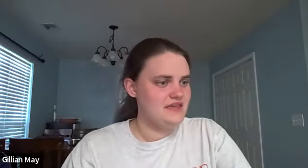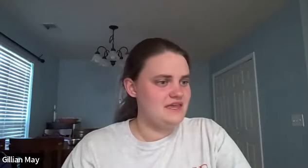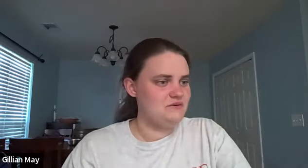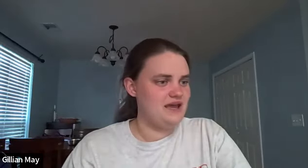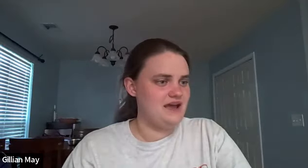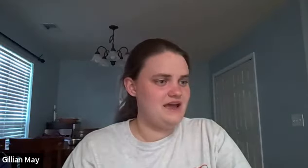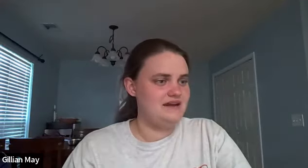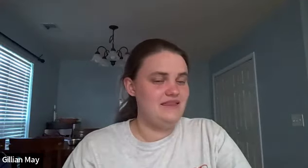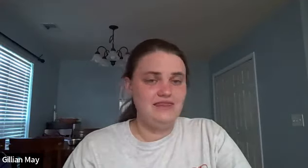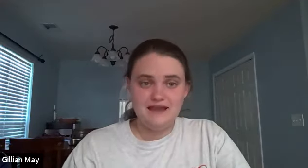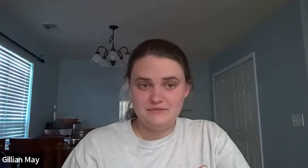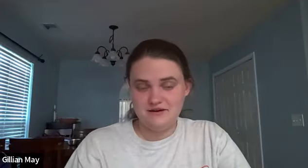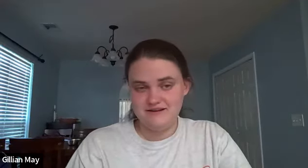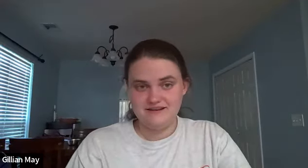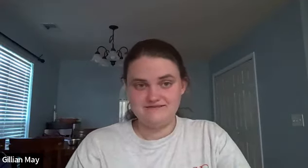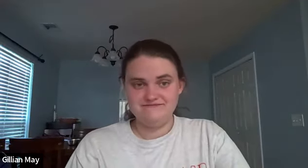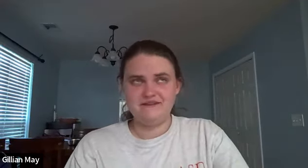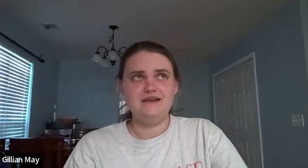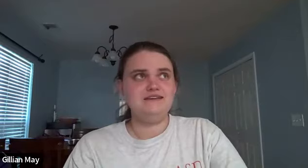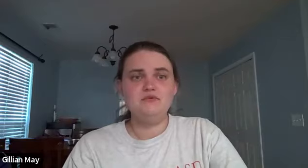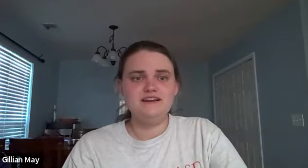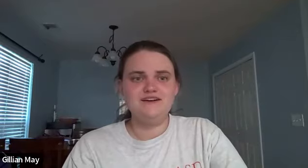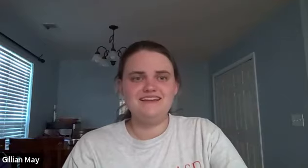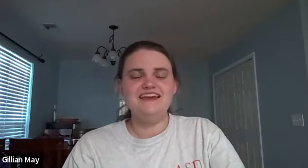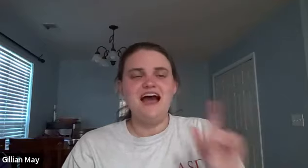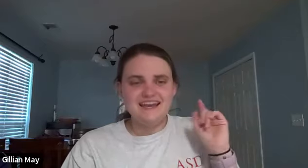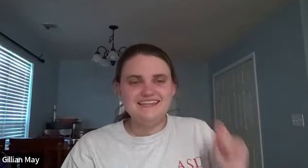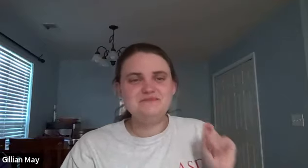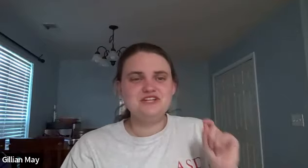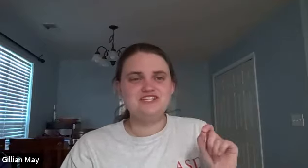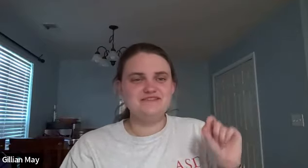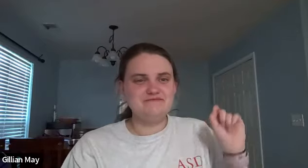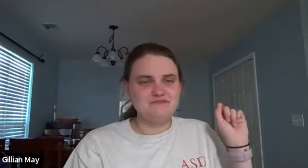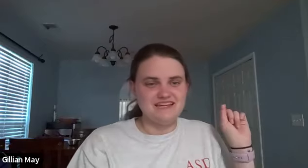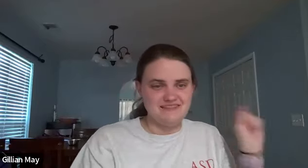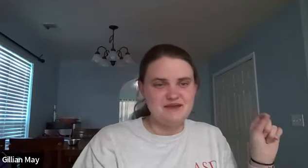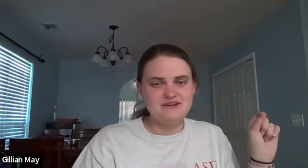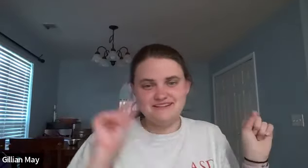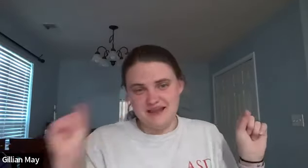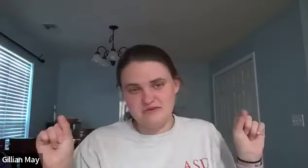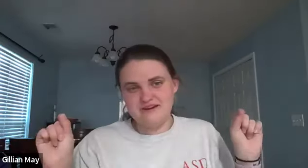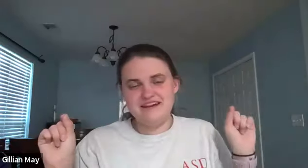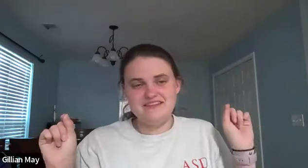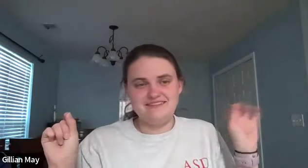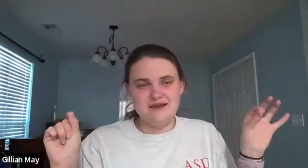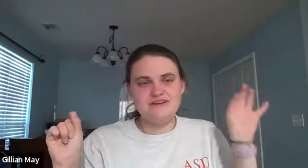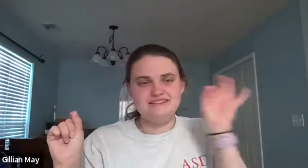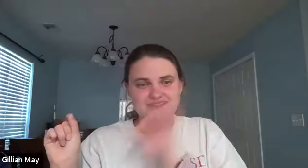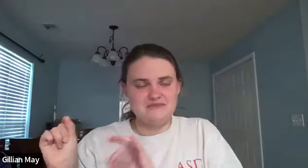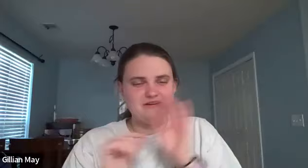Then we had librarian. I keep wanting to call it, I keep changing it from saying library to librarian and then librarian to library.